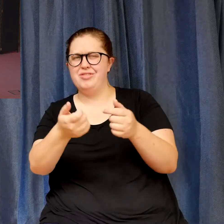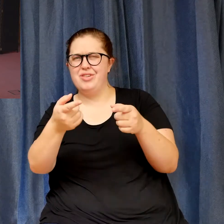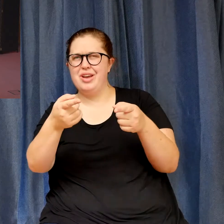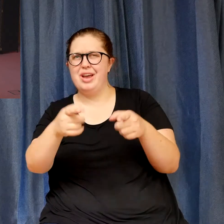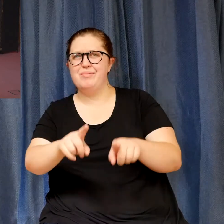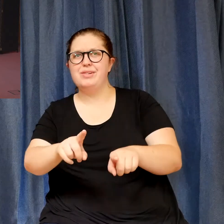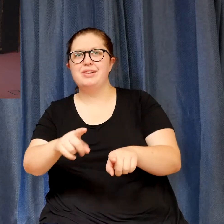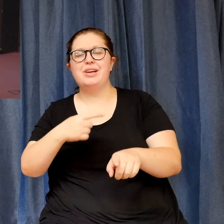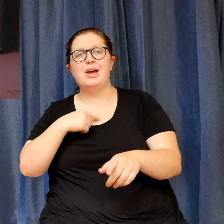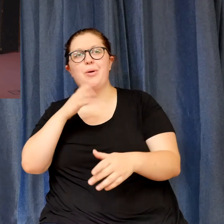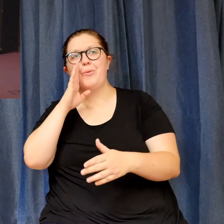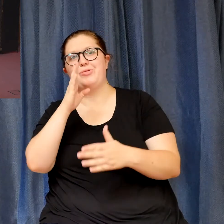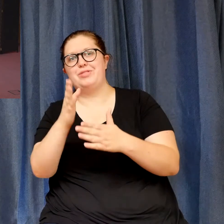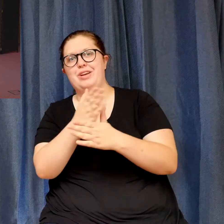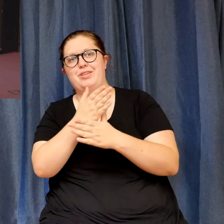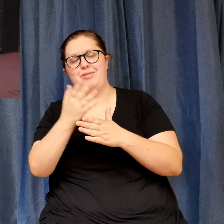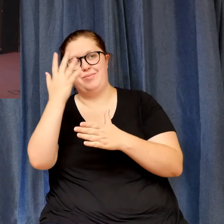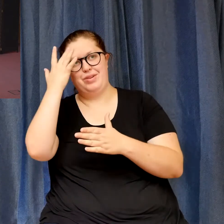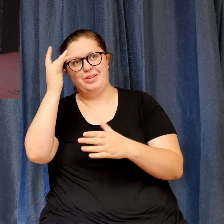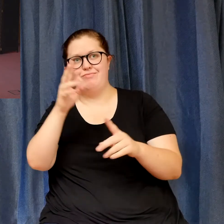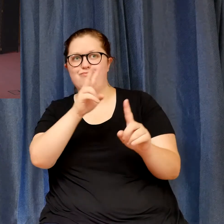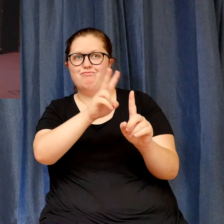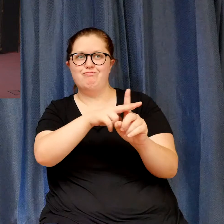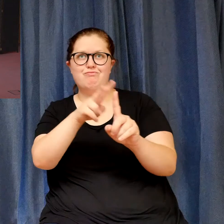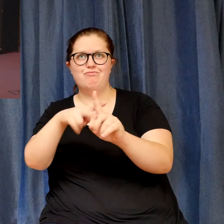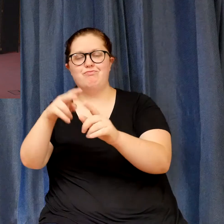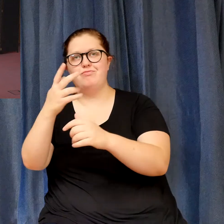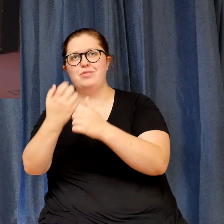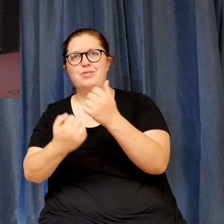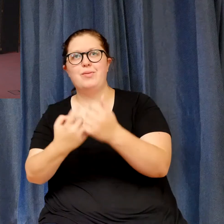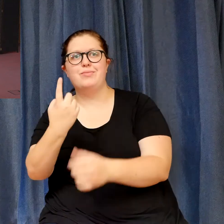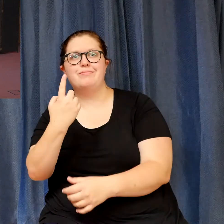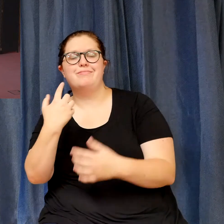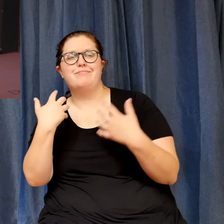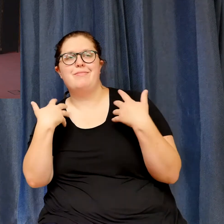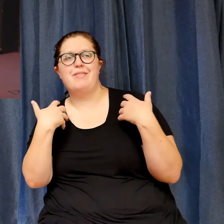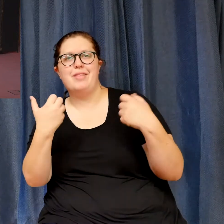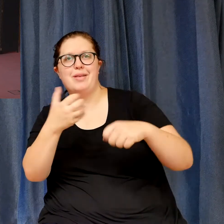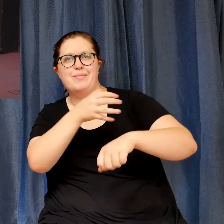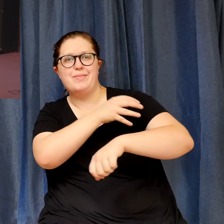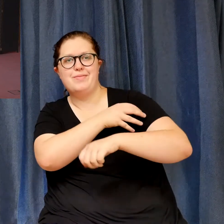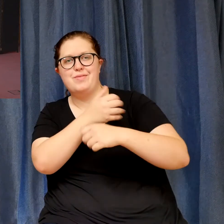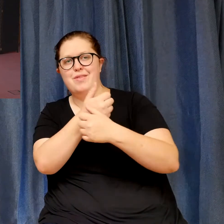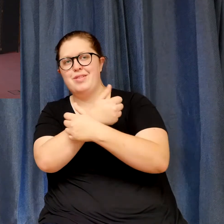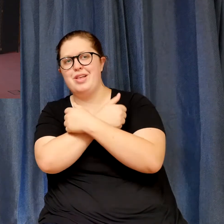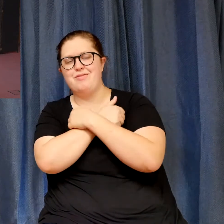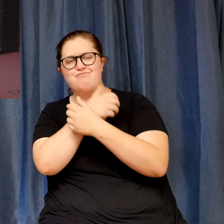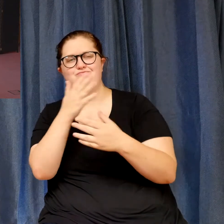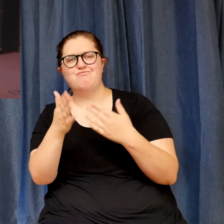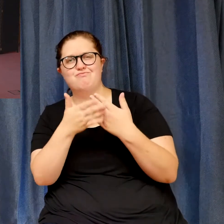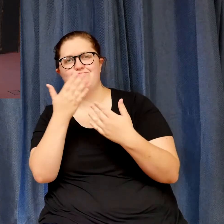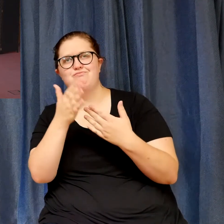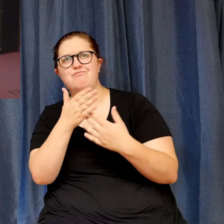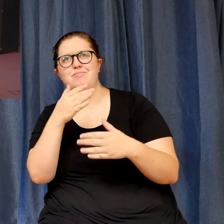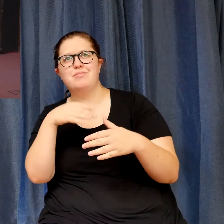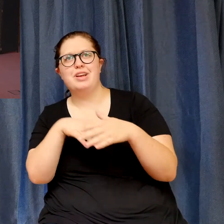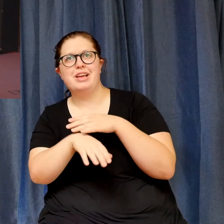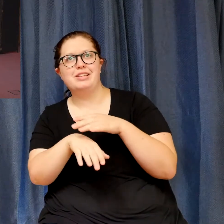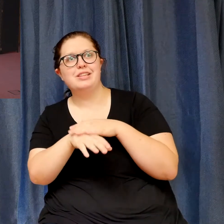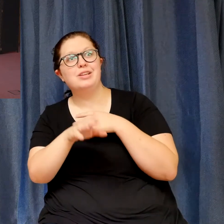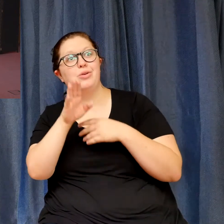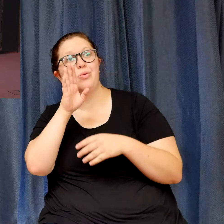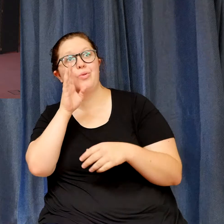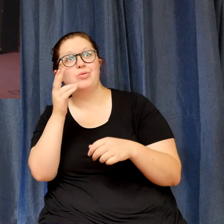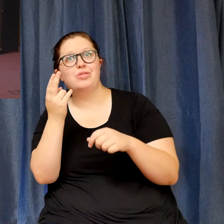today, because I think it works for everybody. This healing power of love is right at our fingertips. And I'm going to use